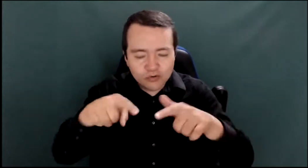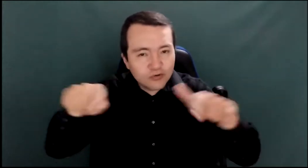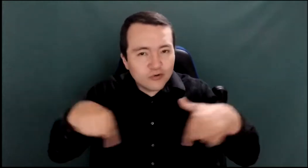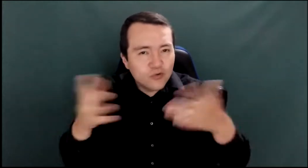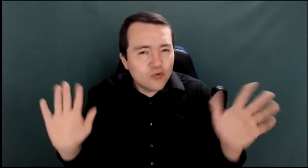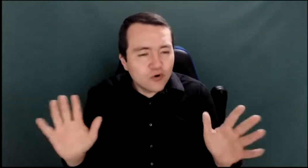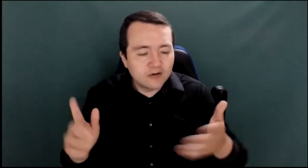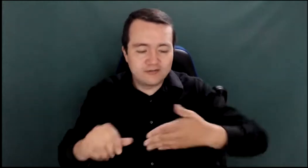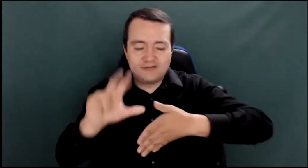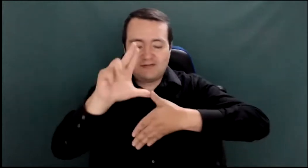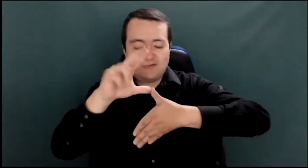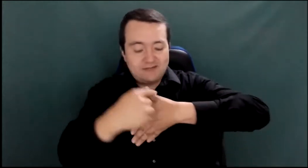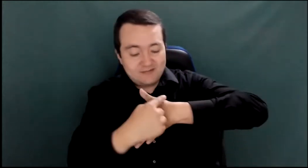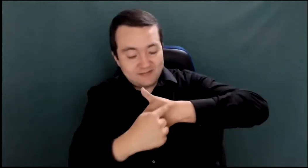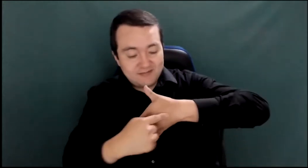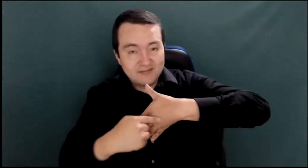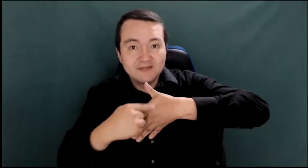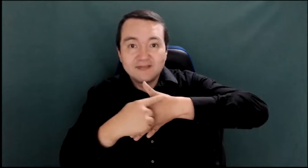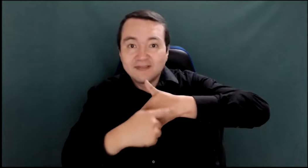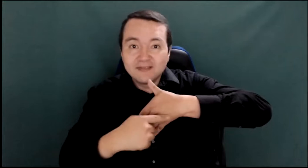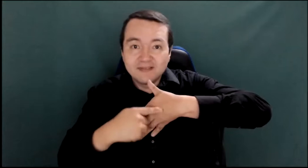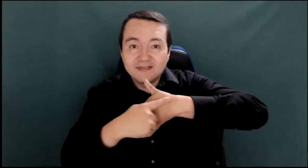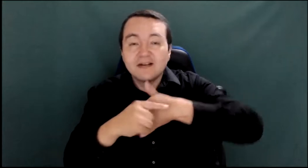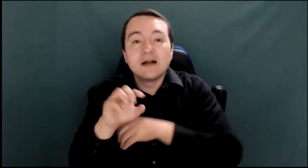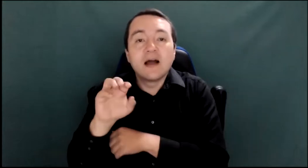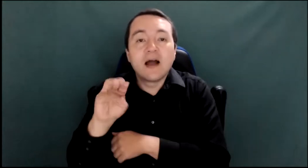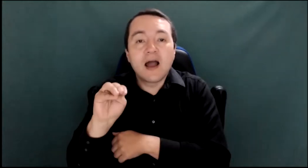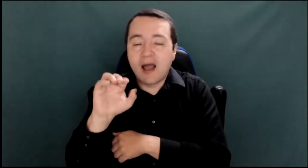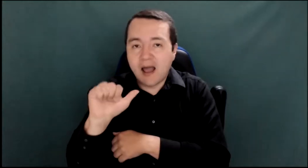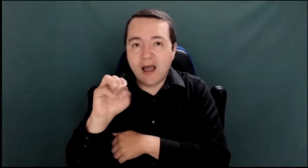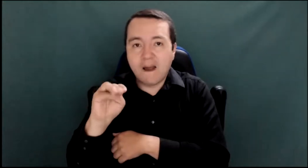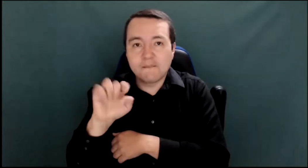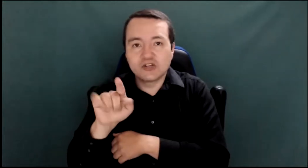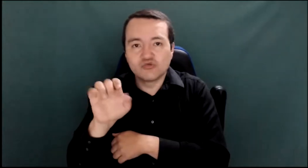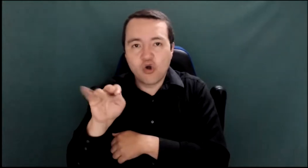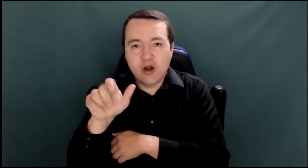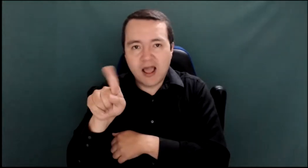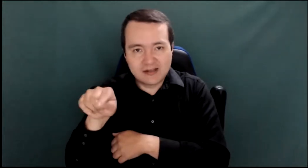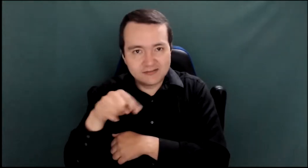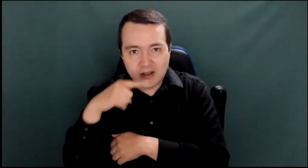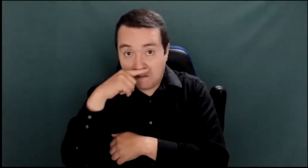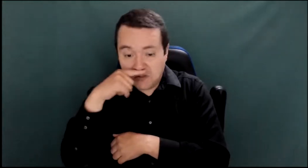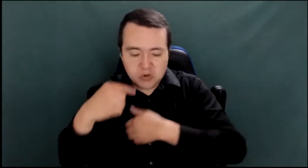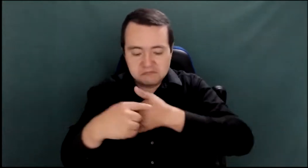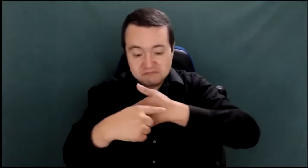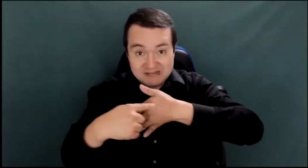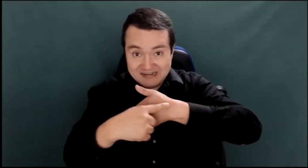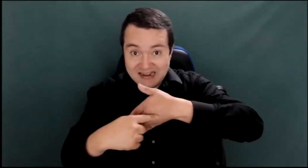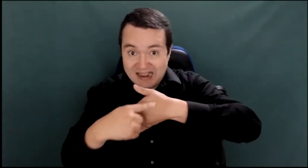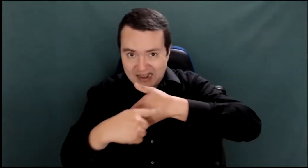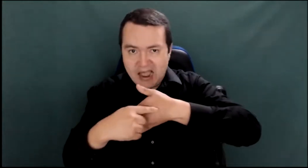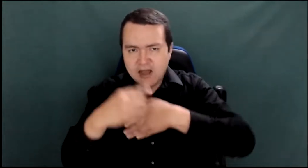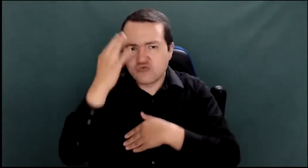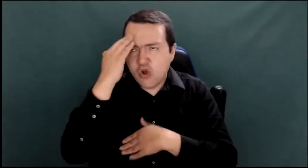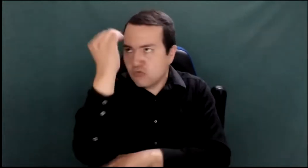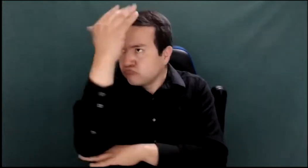indigenous person from the Amazon basin knows how to deal with his